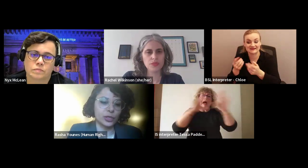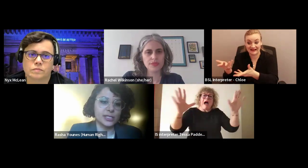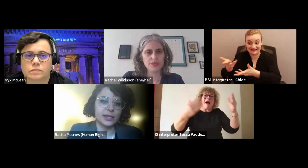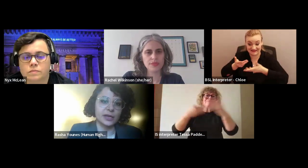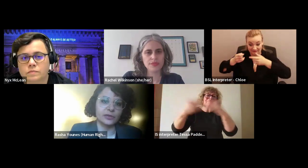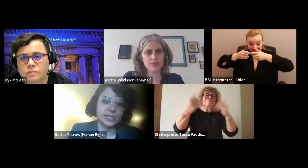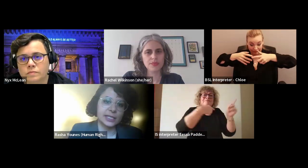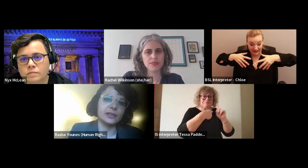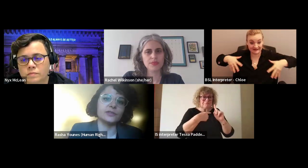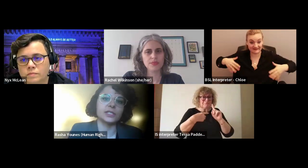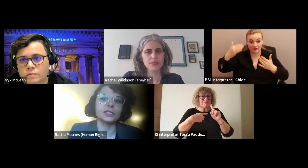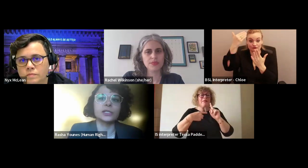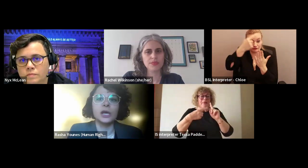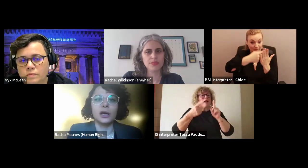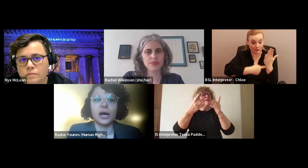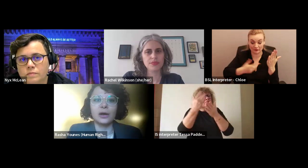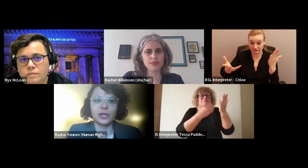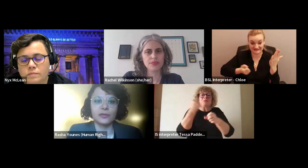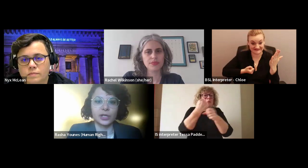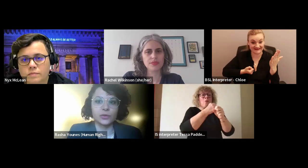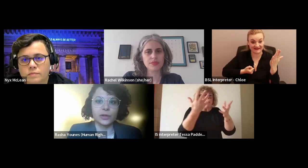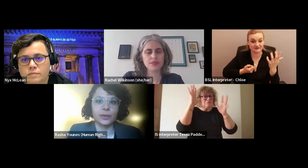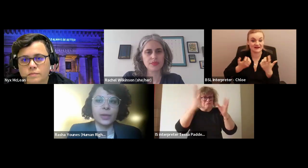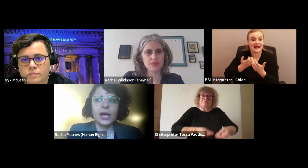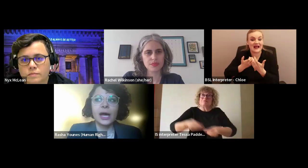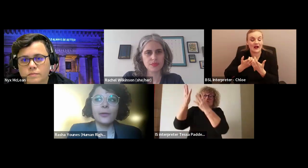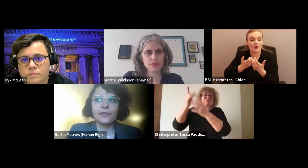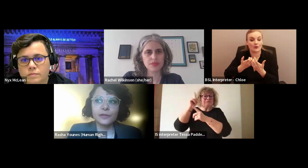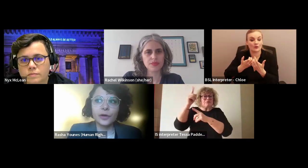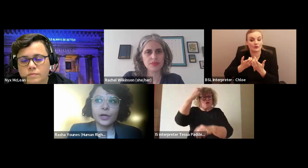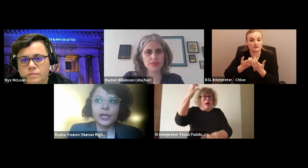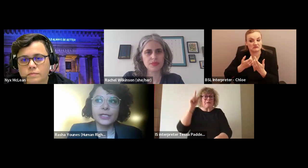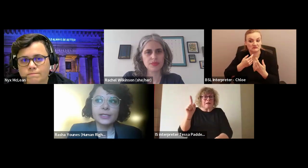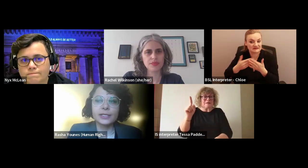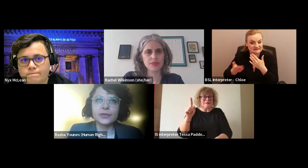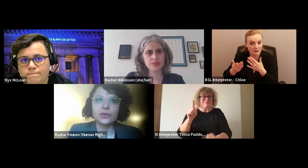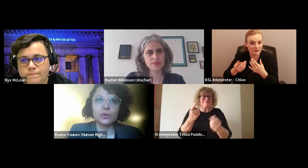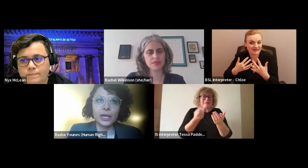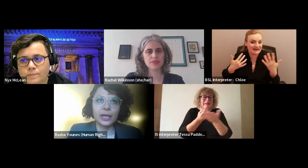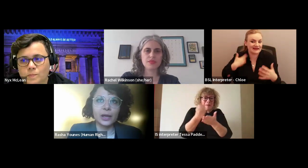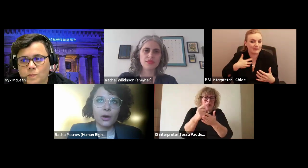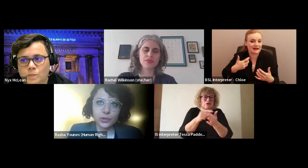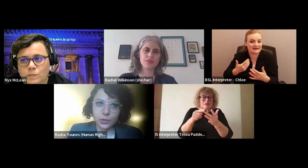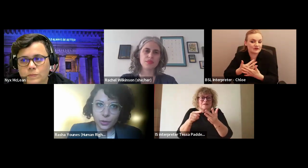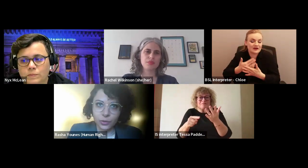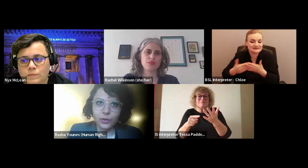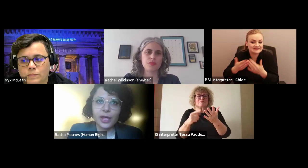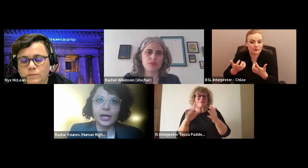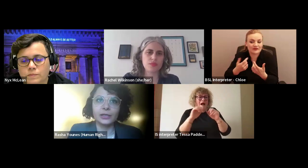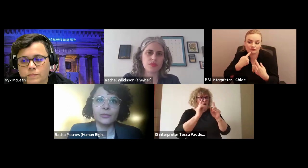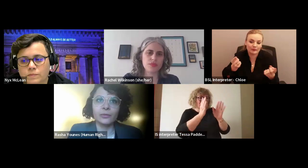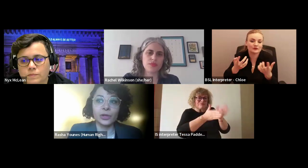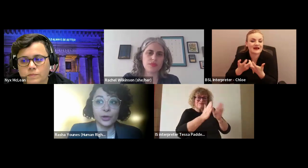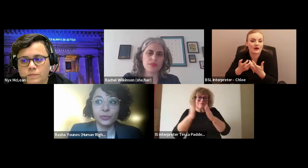the reports that they have received and how they have dealt with them. However, this is assuming